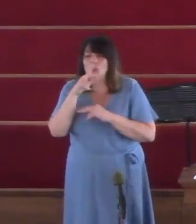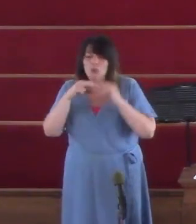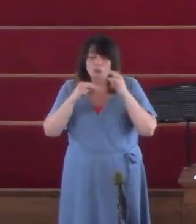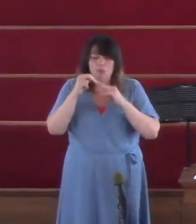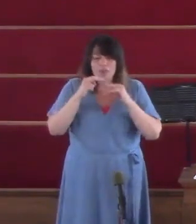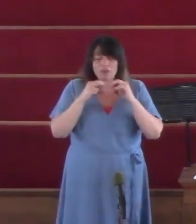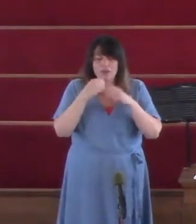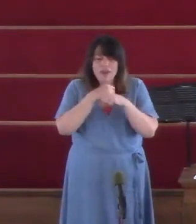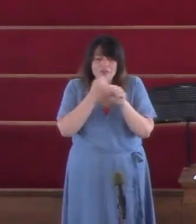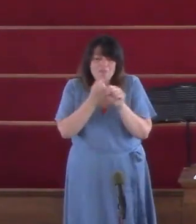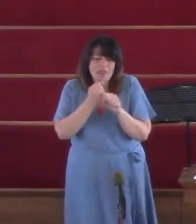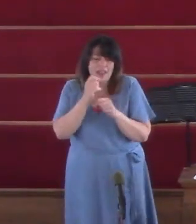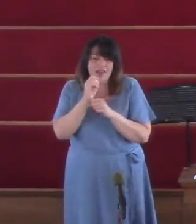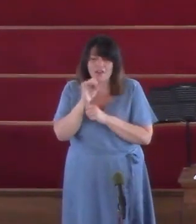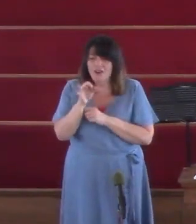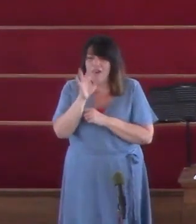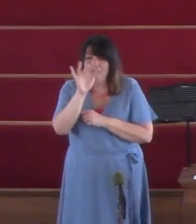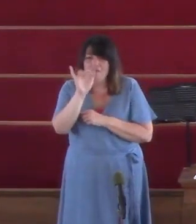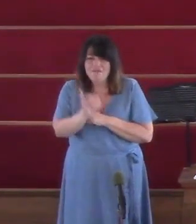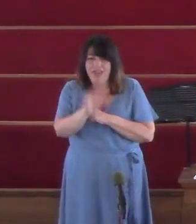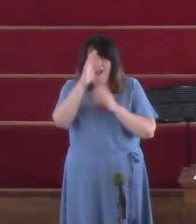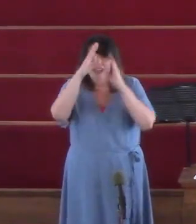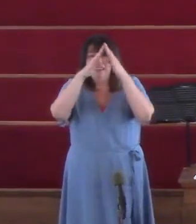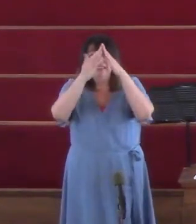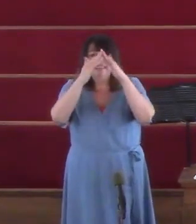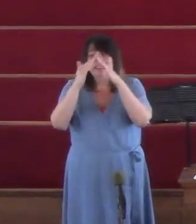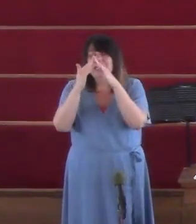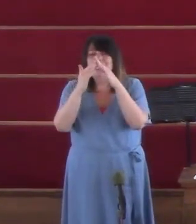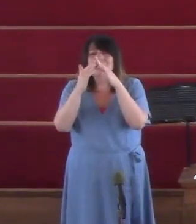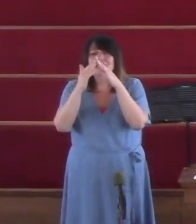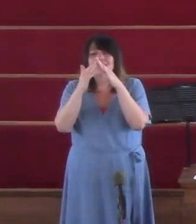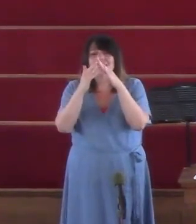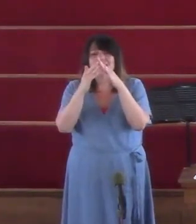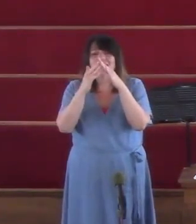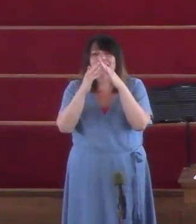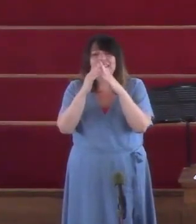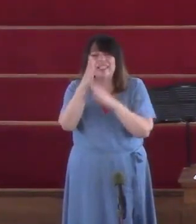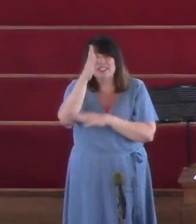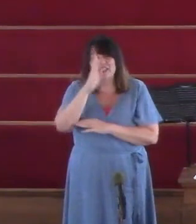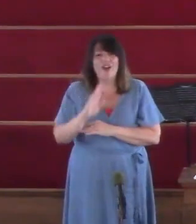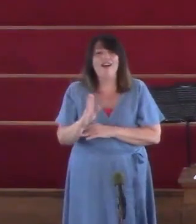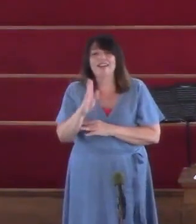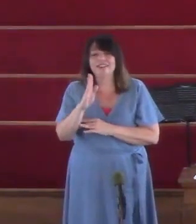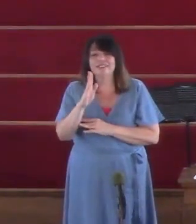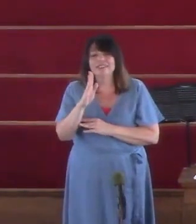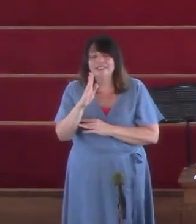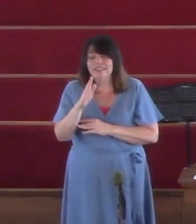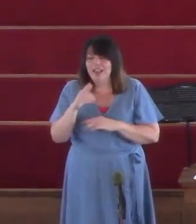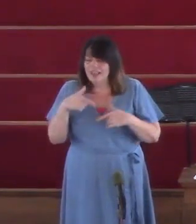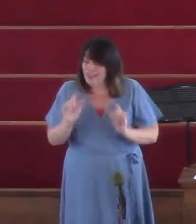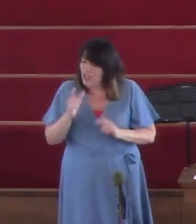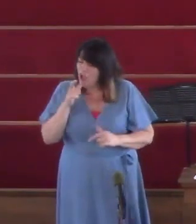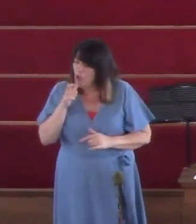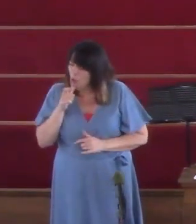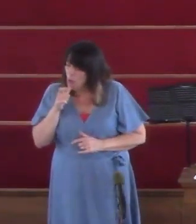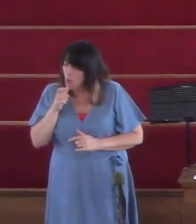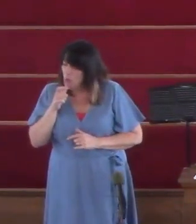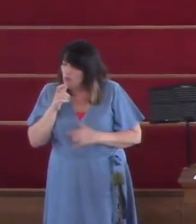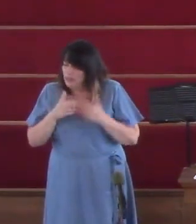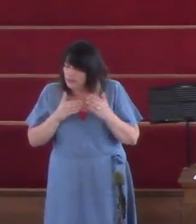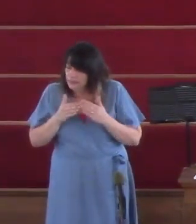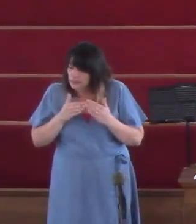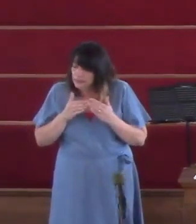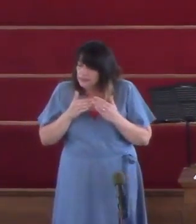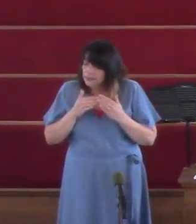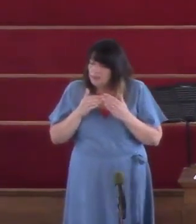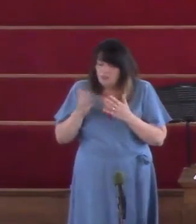your Savior and friend? Do you know that, my friend, that he said, let whosoever will. I thank God.